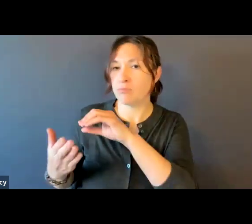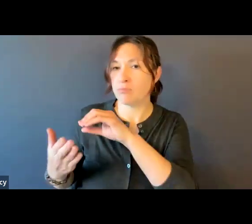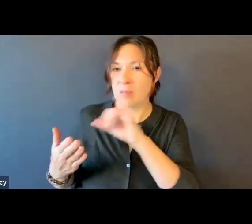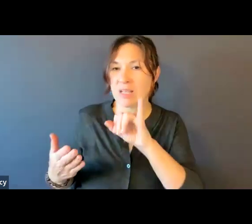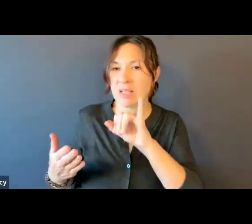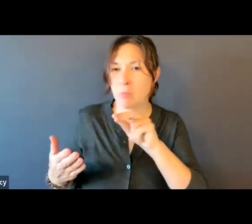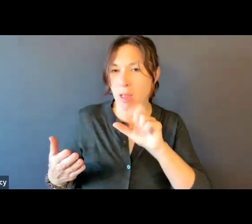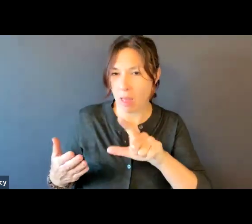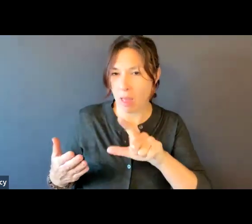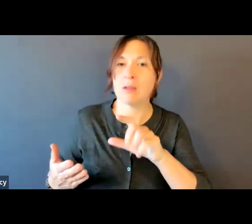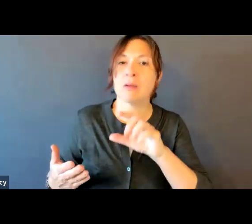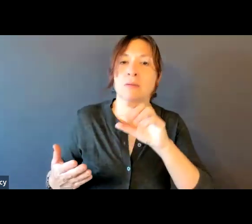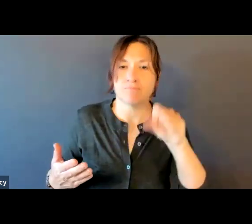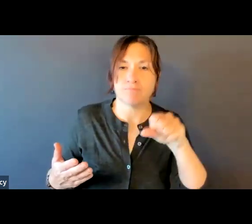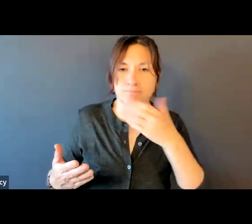I got more.